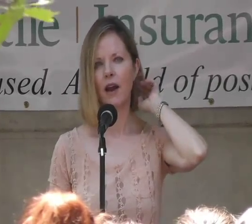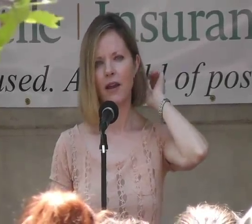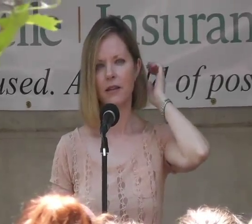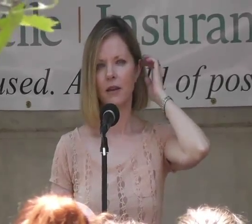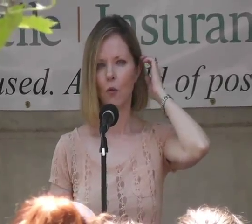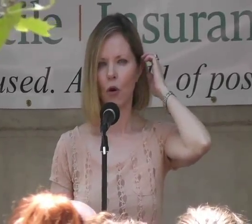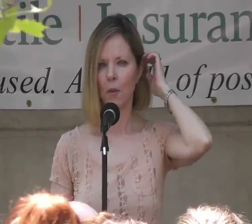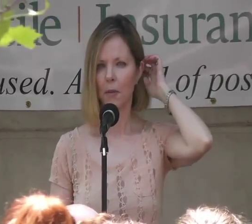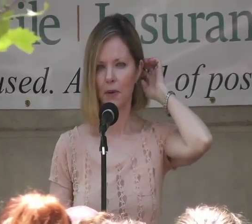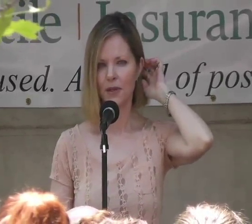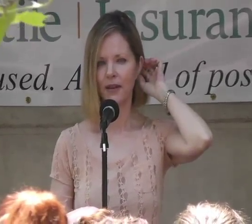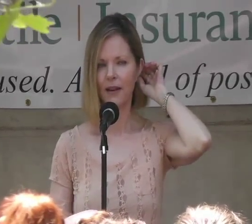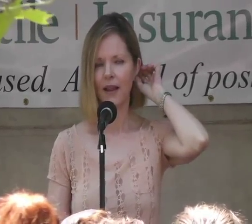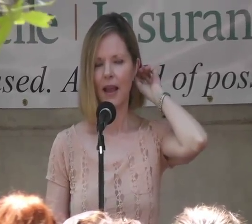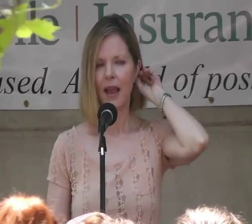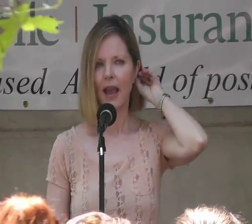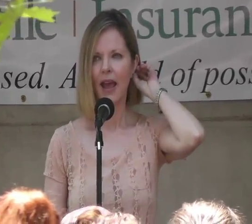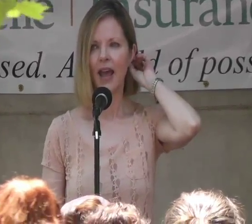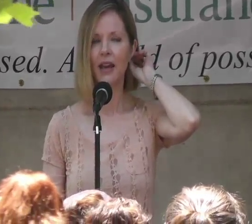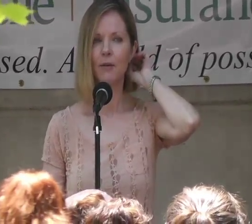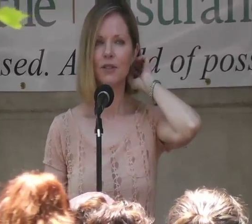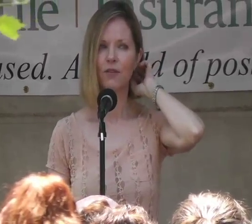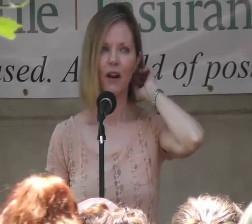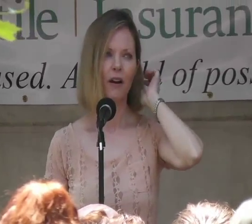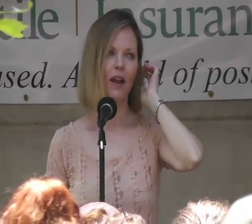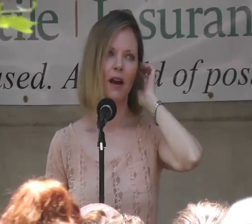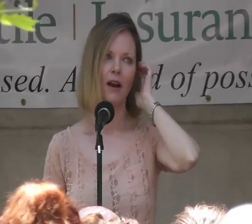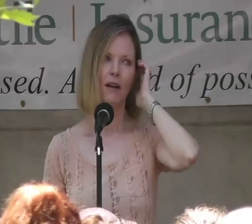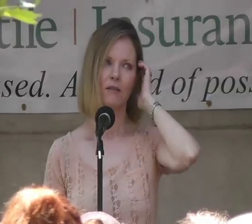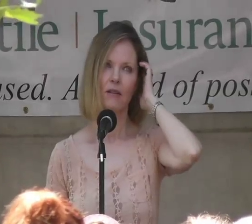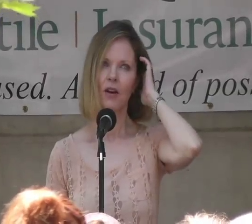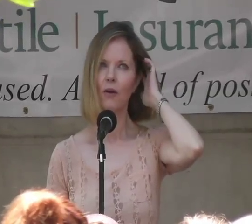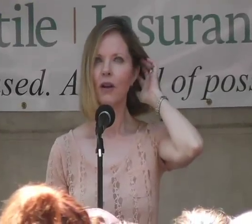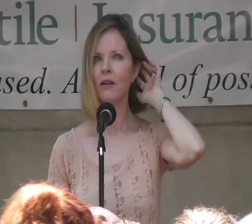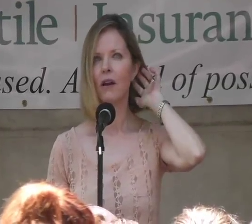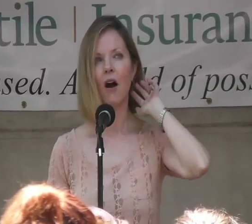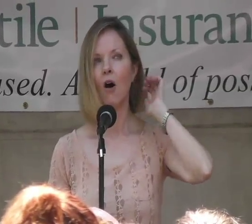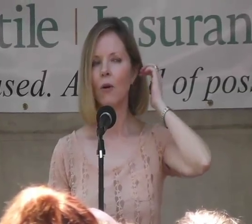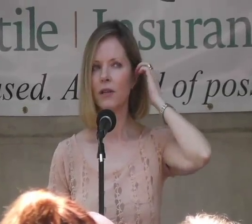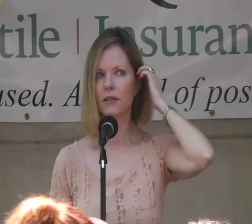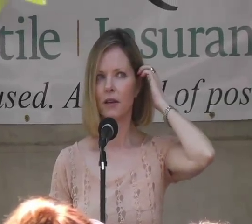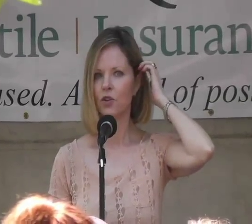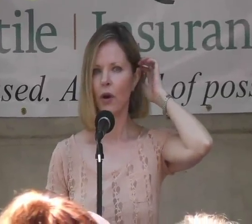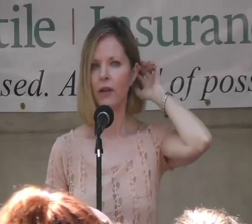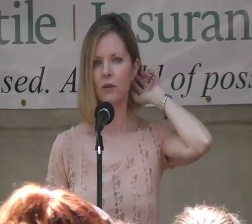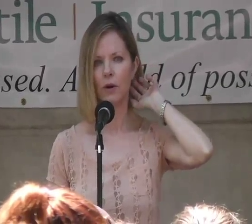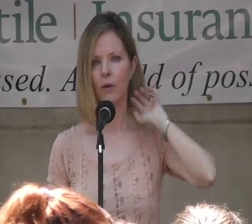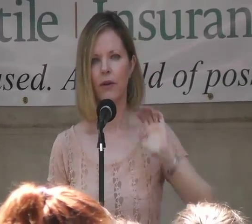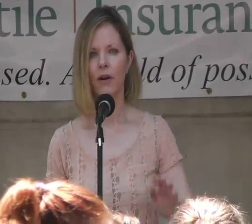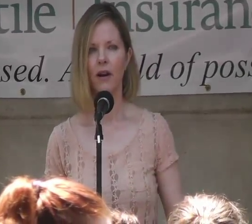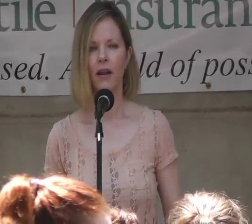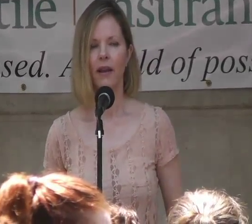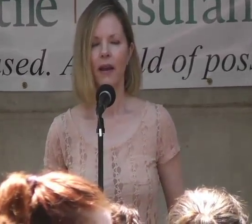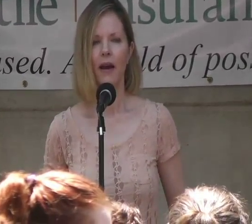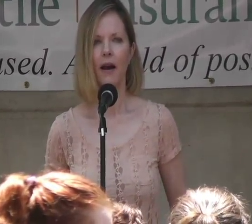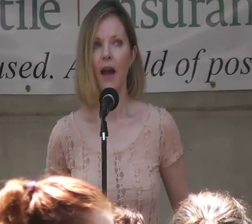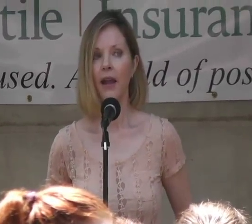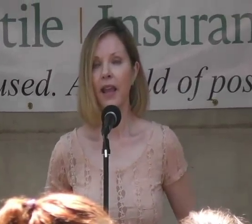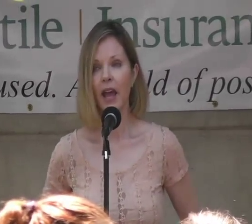a very nice and warm person. And it was very, always a joy to work with